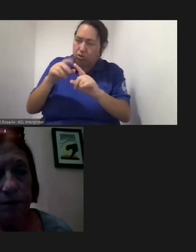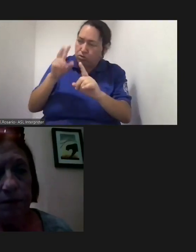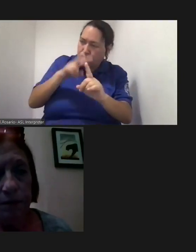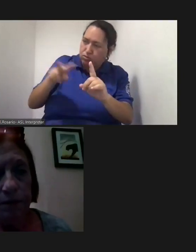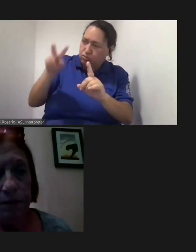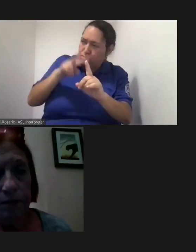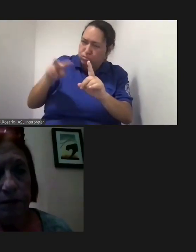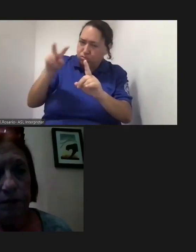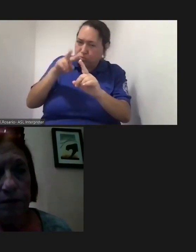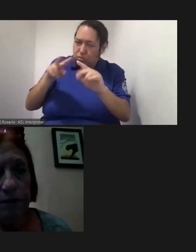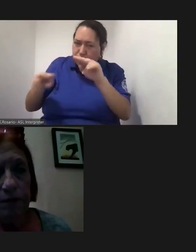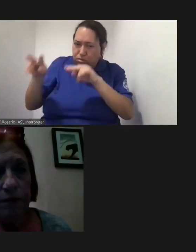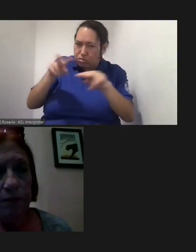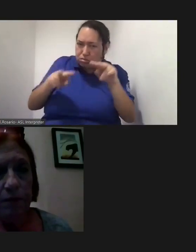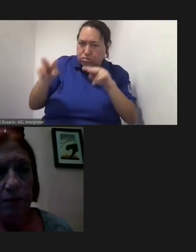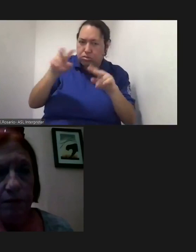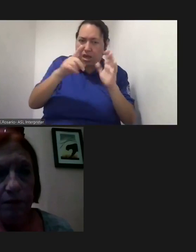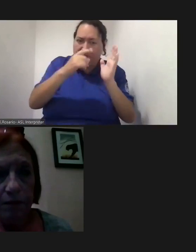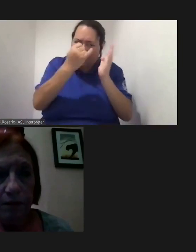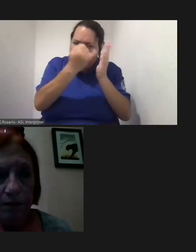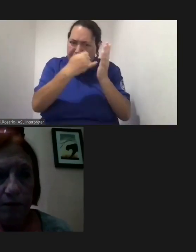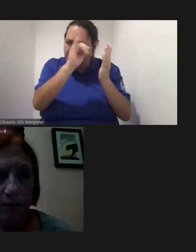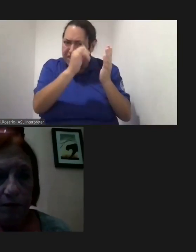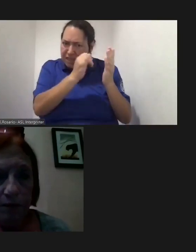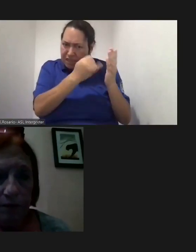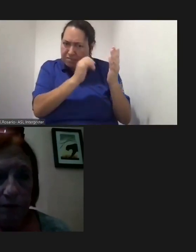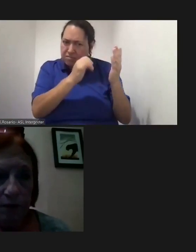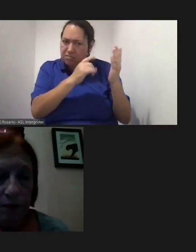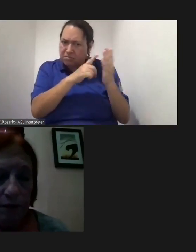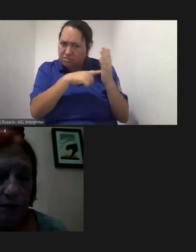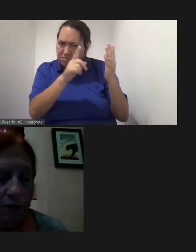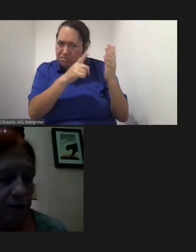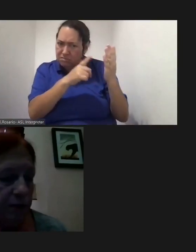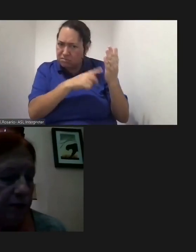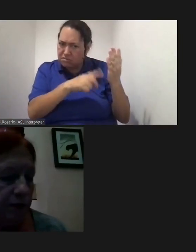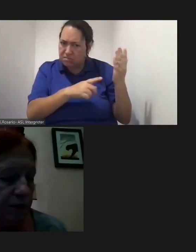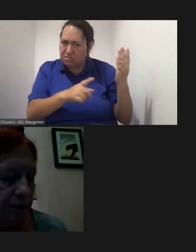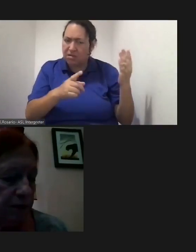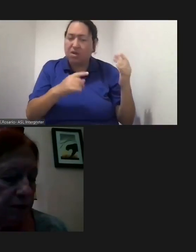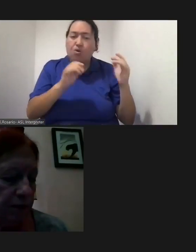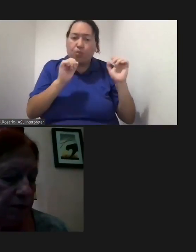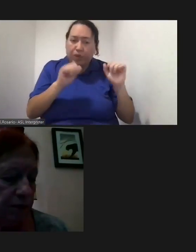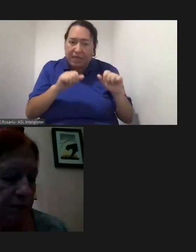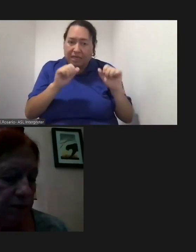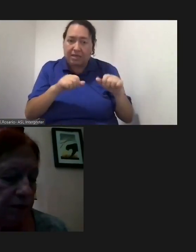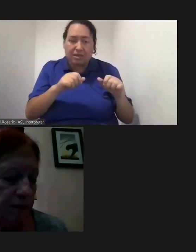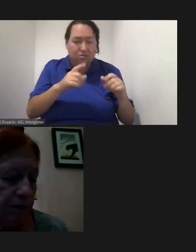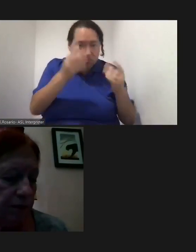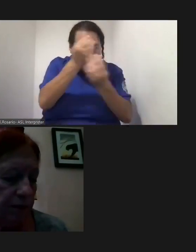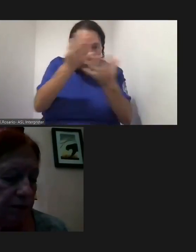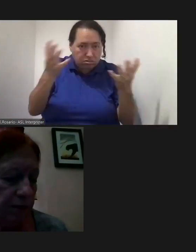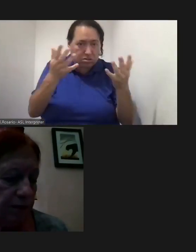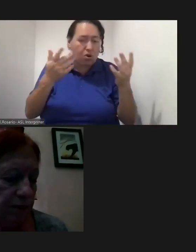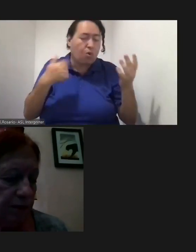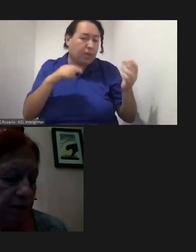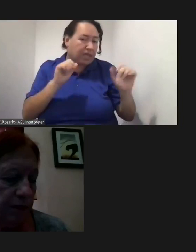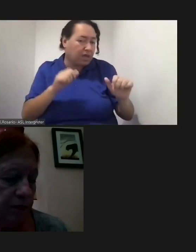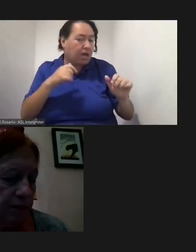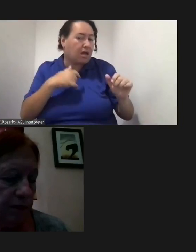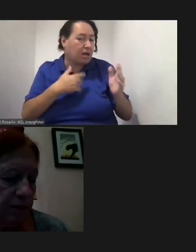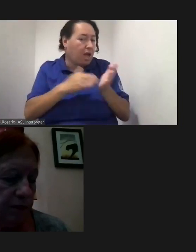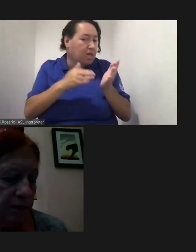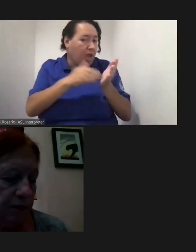I want people to know what is going on so they can regroup again and adhere to the